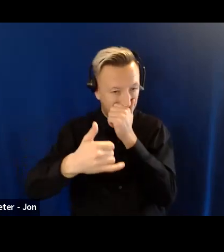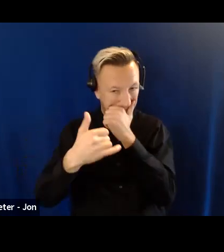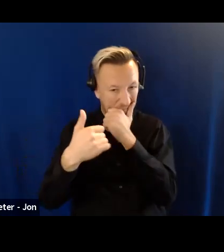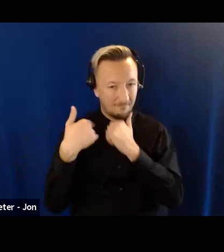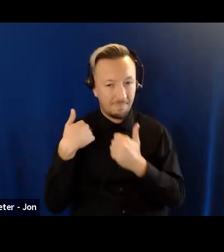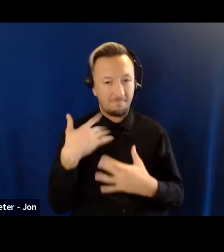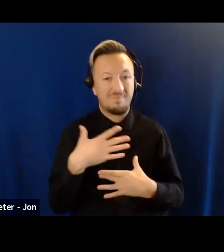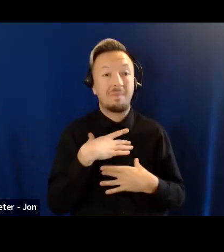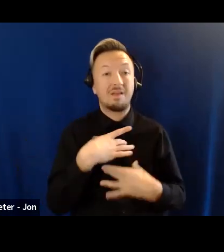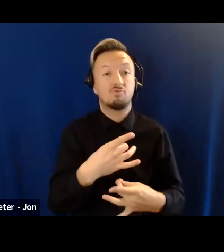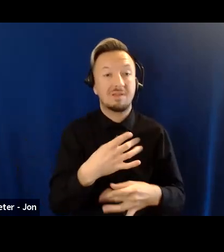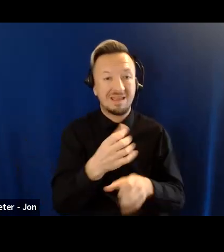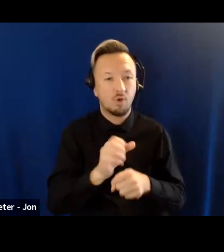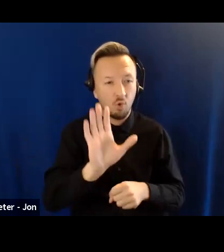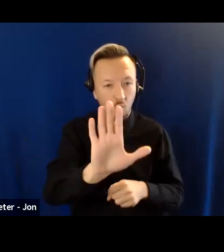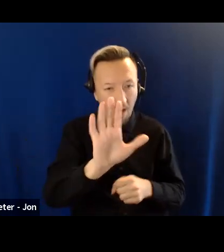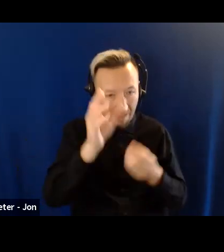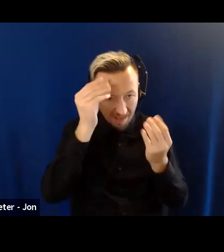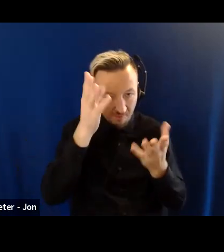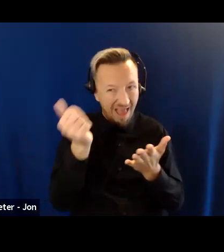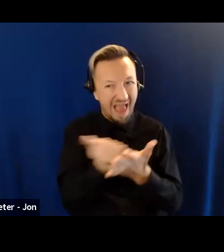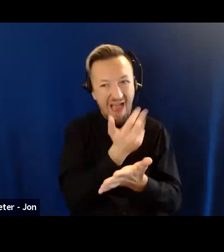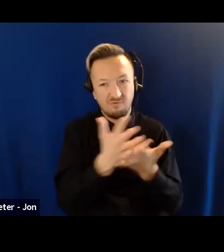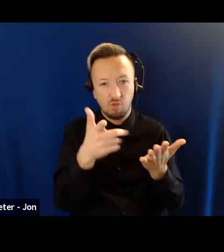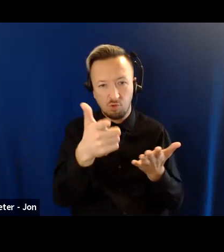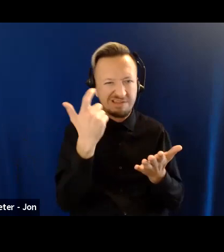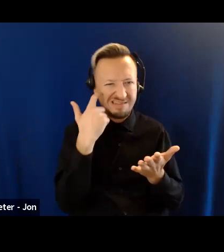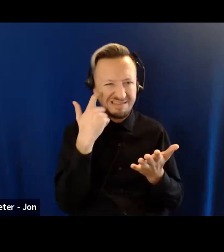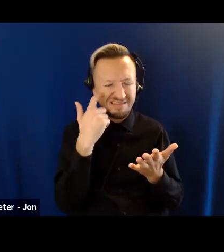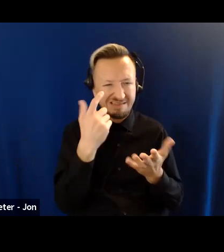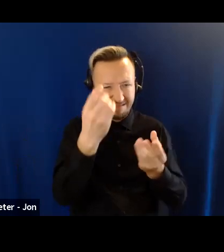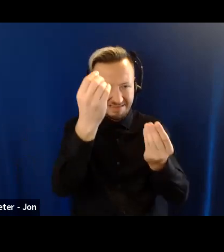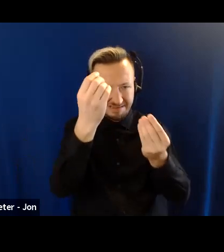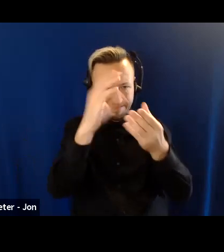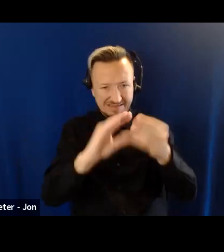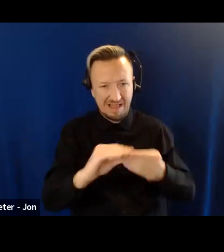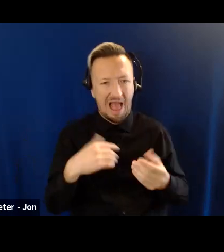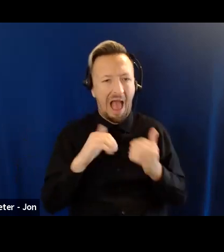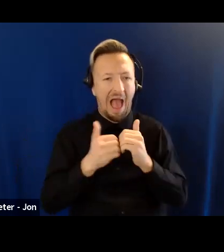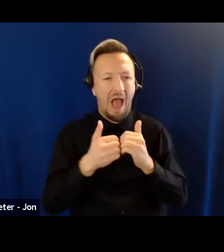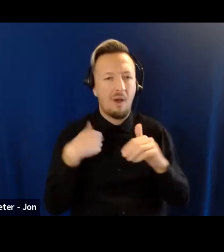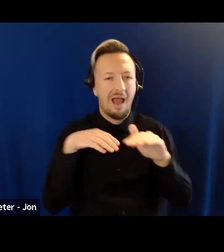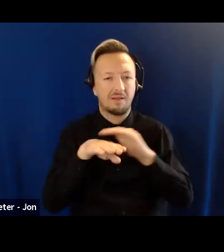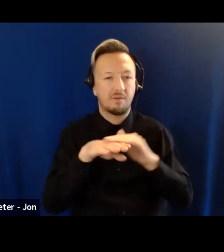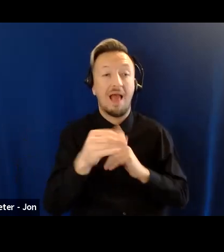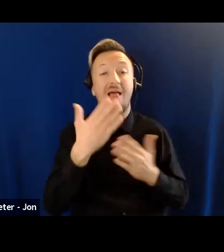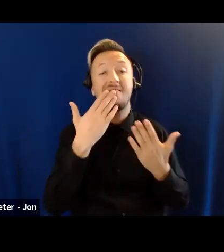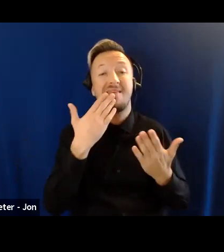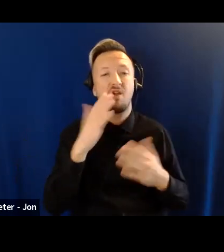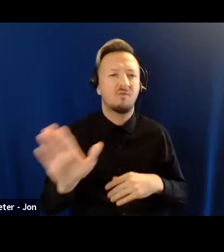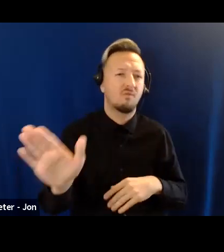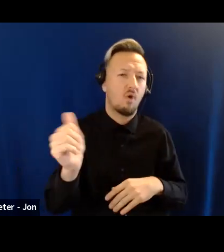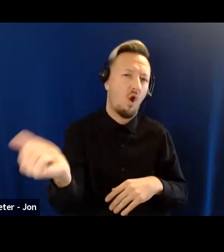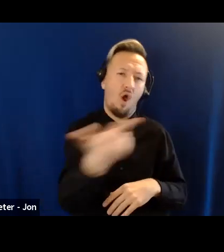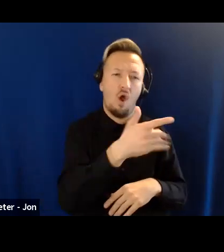your information, like everything you just mentioned. How can I access it? And thank you for what you all